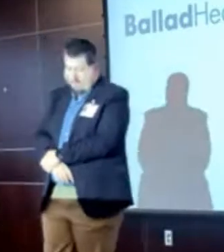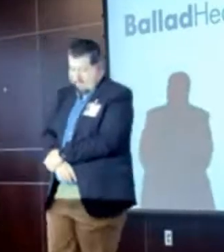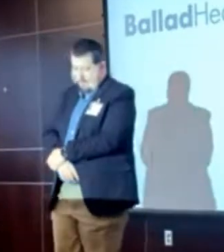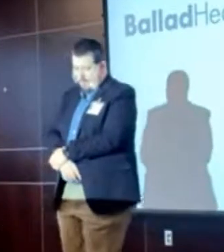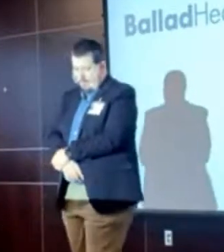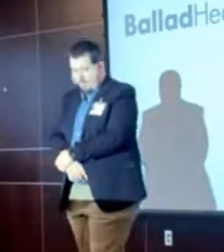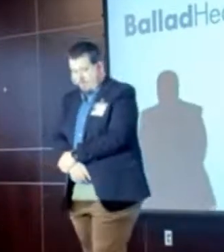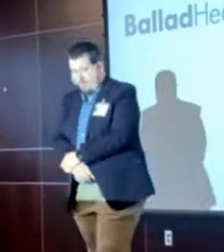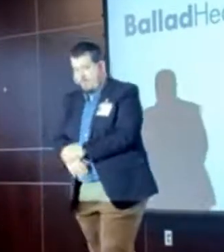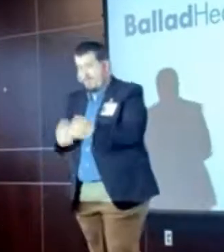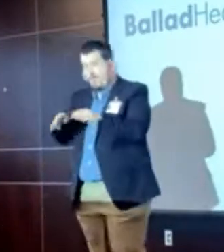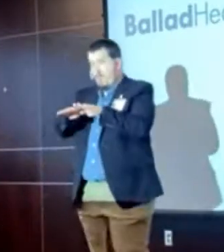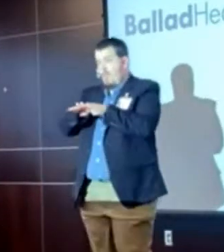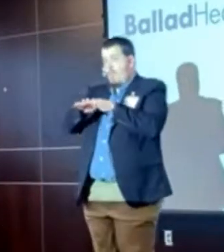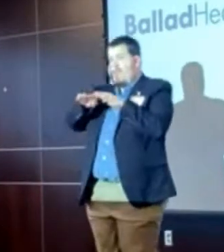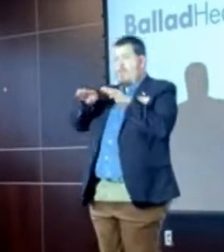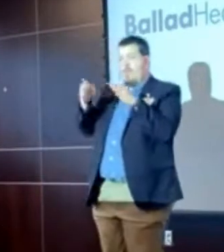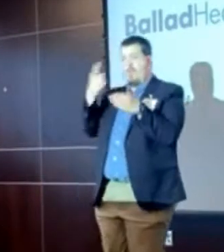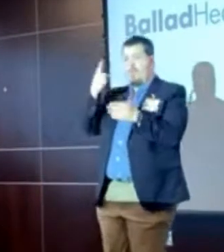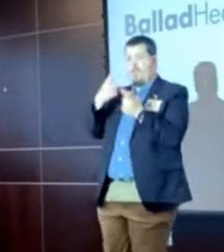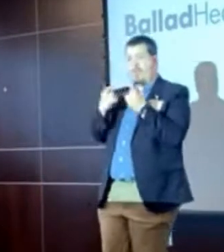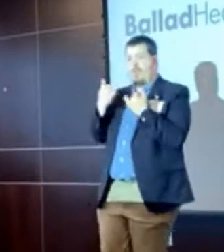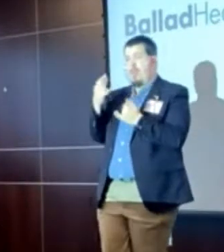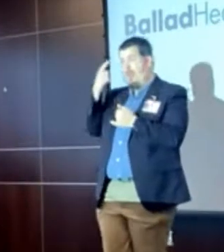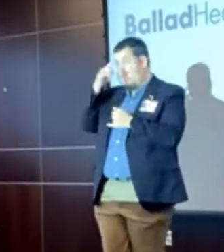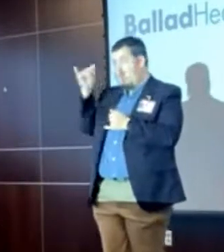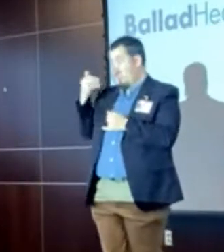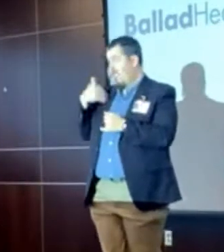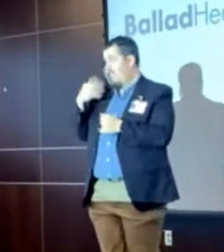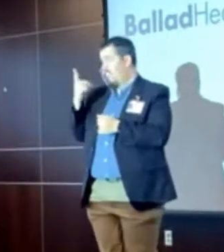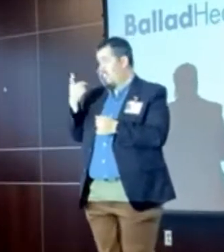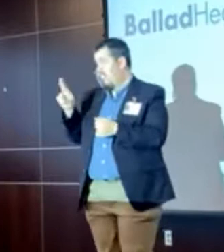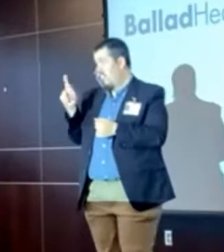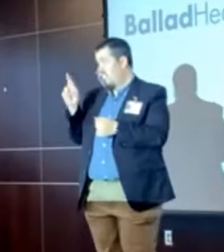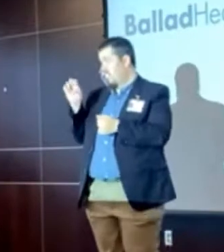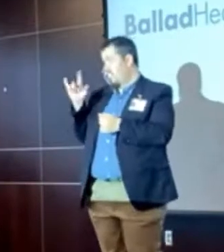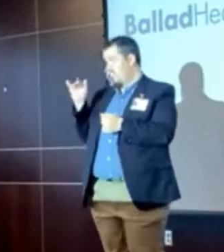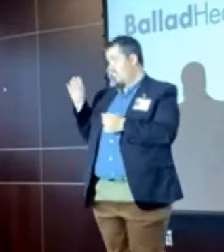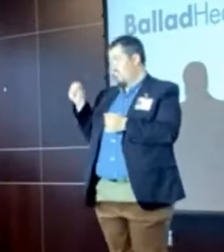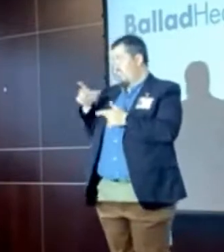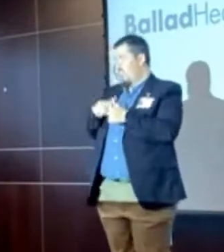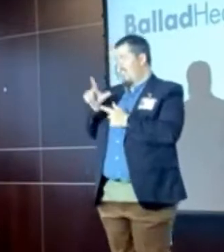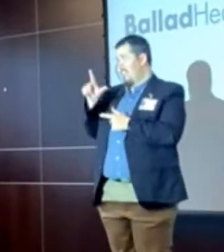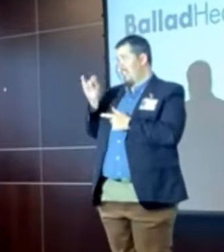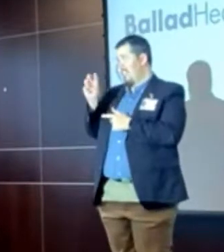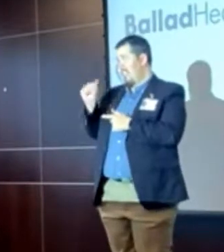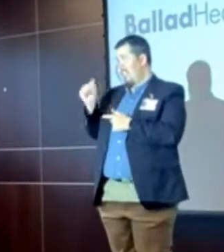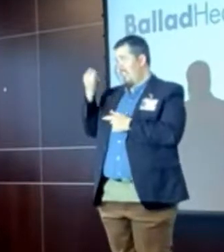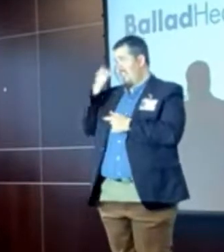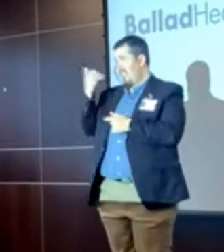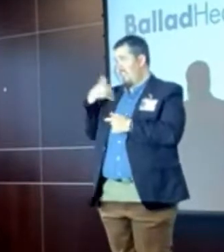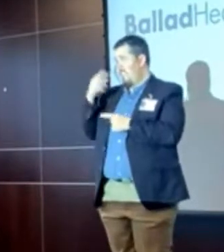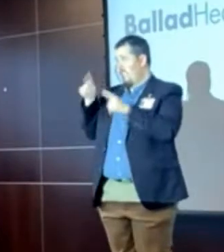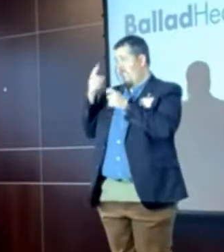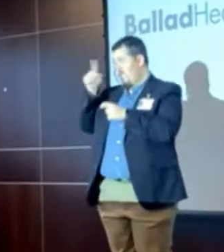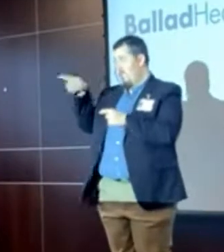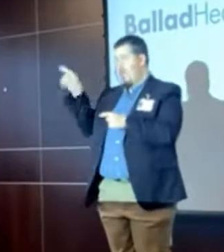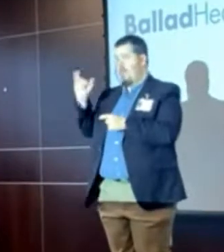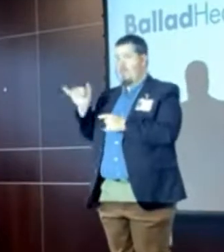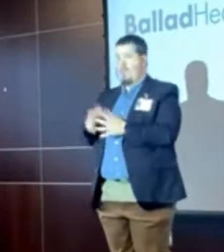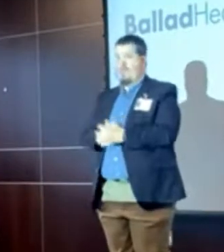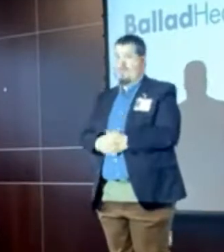Thank you, Jamie. We'll open up for questions at this time, and I think we also have Dr. Runnels and Lisa Smithdahl with us today if we have questions for them.